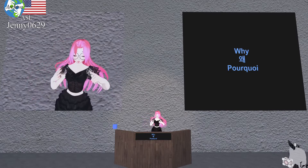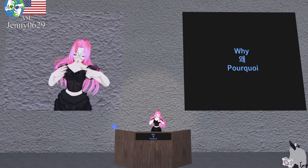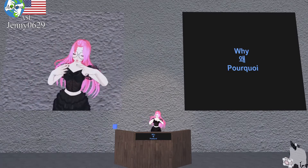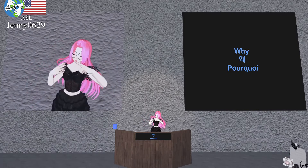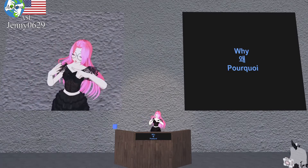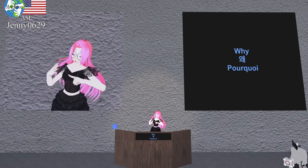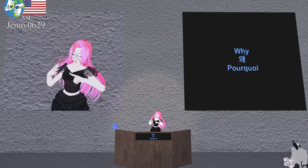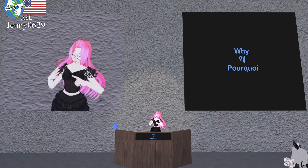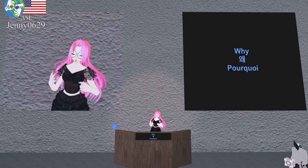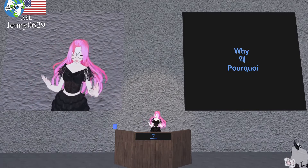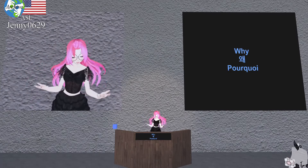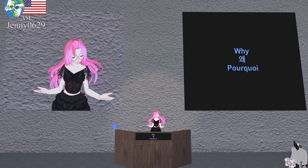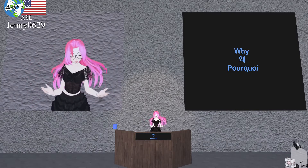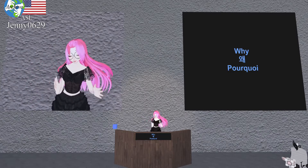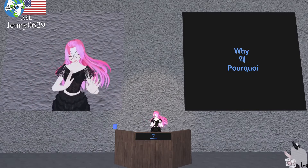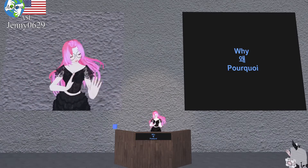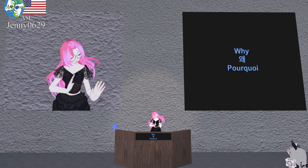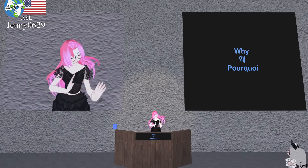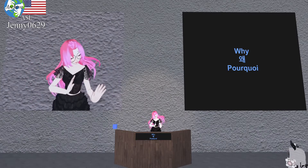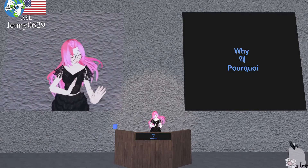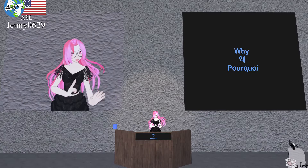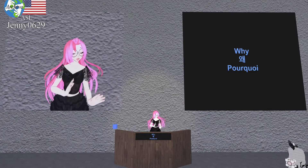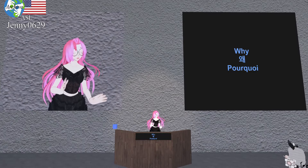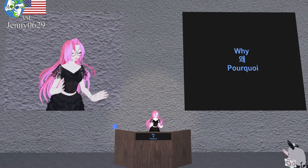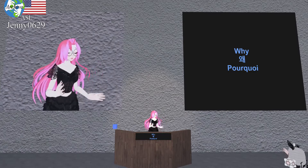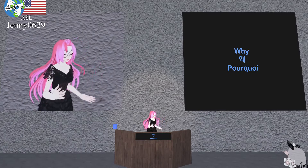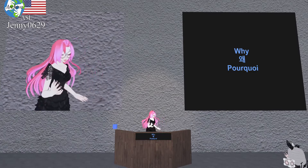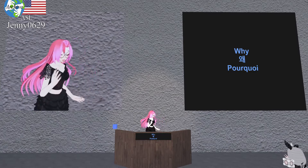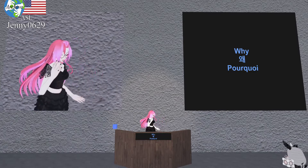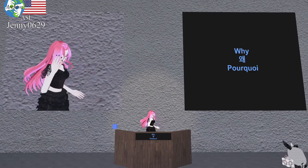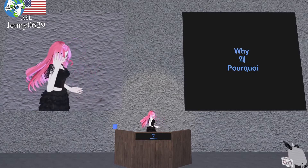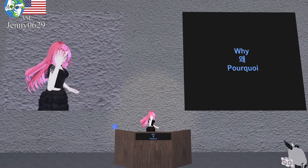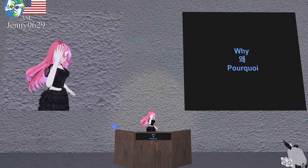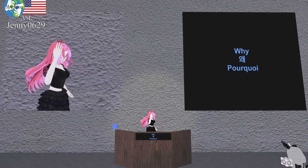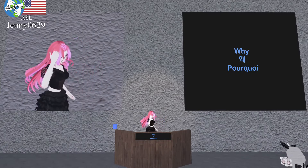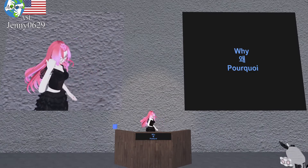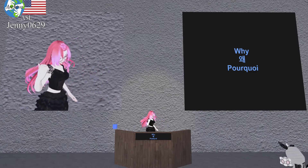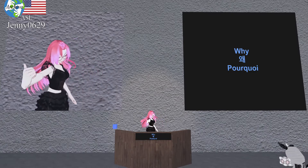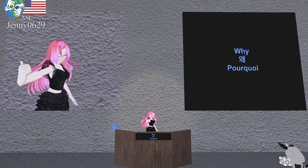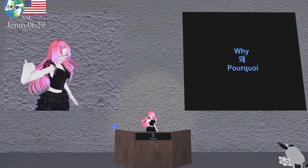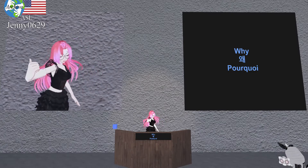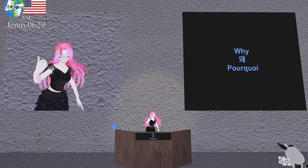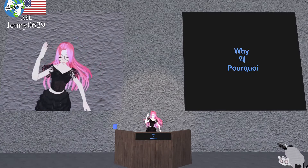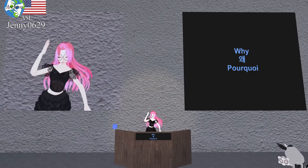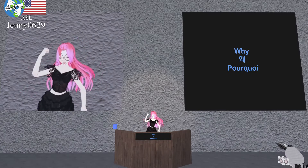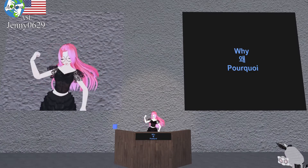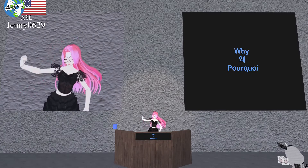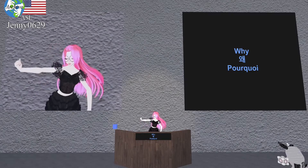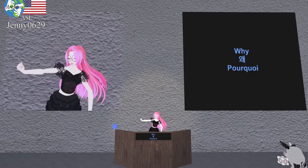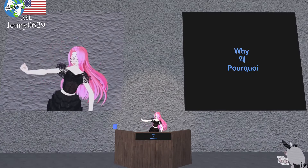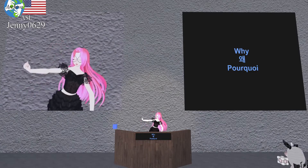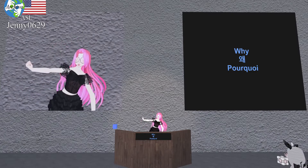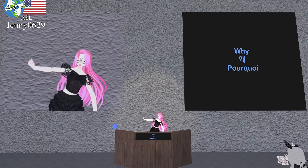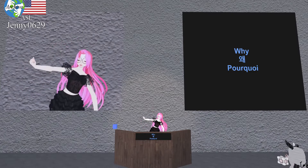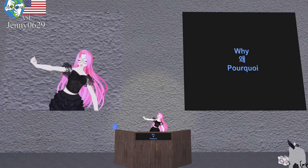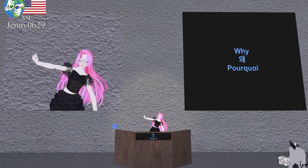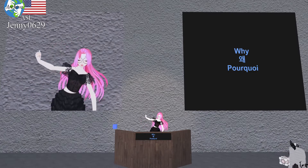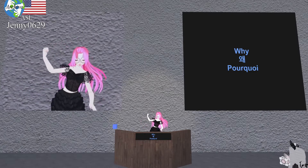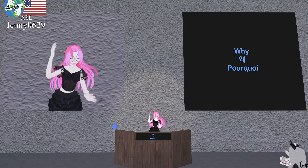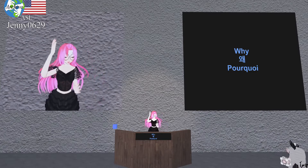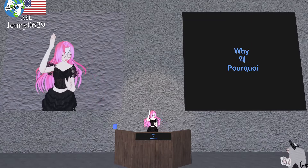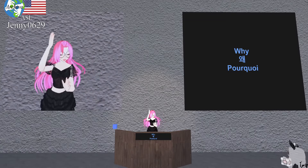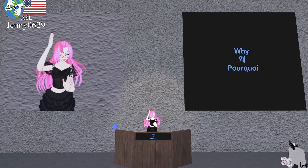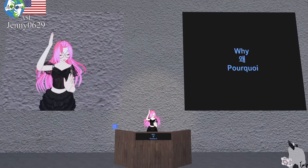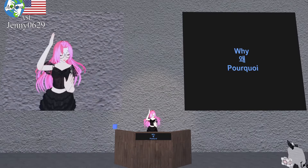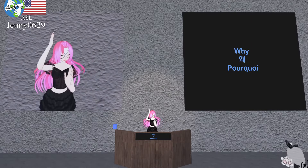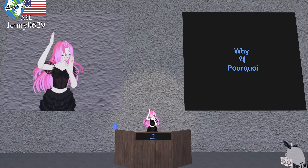you're using index, you could just bring that middle finger down. All of these are fine. But one important thing is you're not doing this. You're not bringing it way